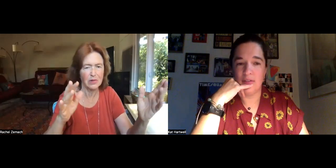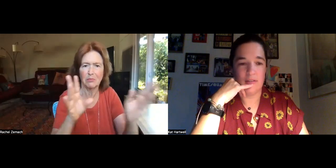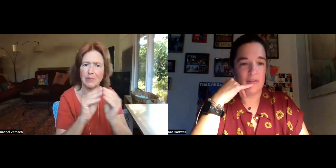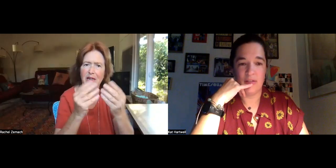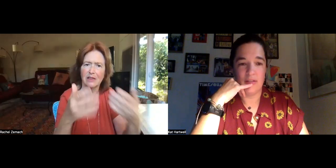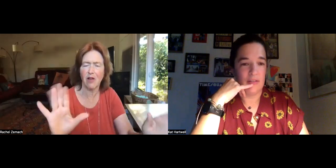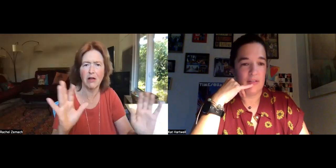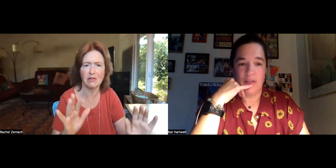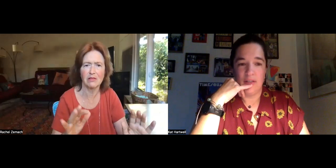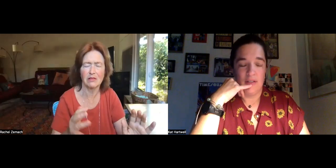meeting done.